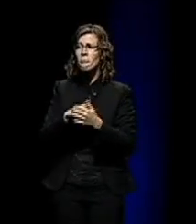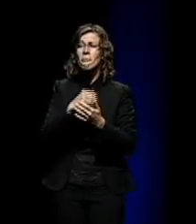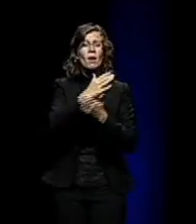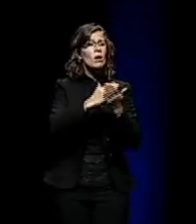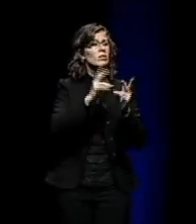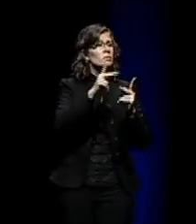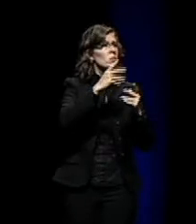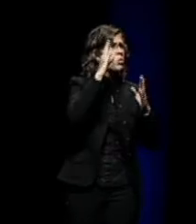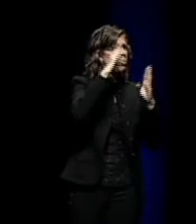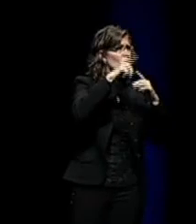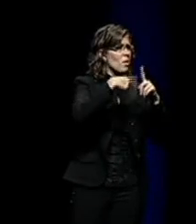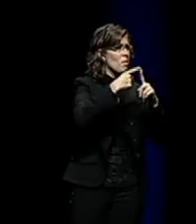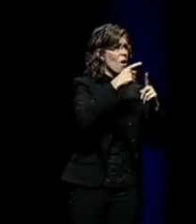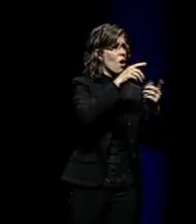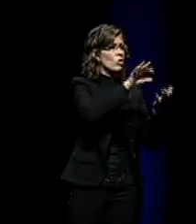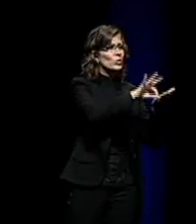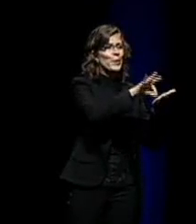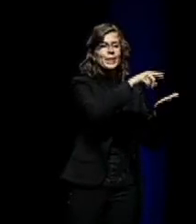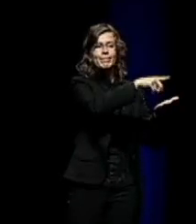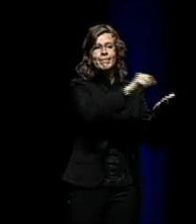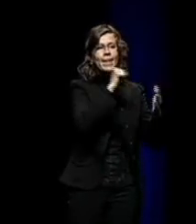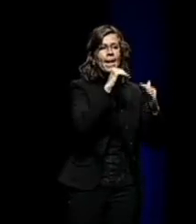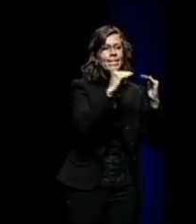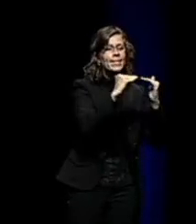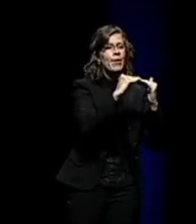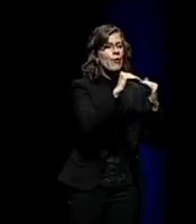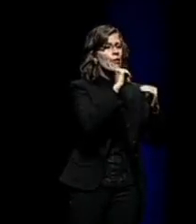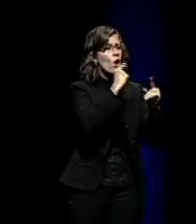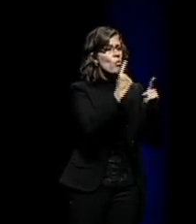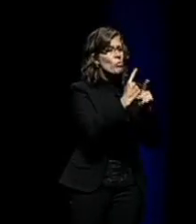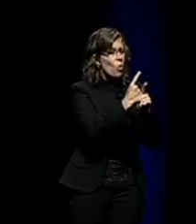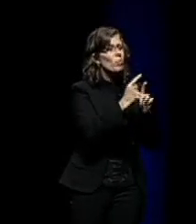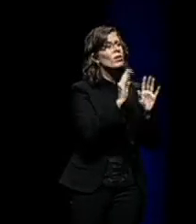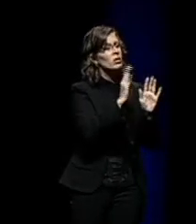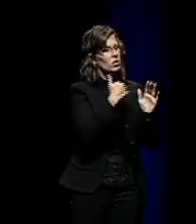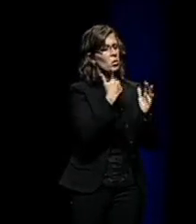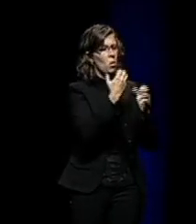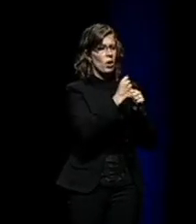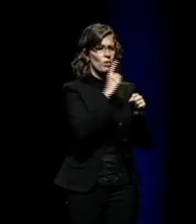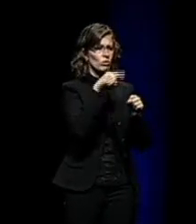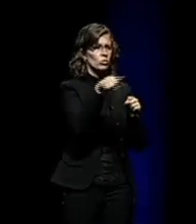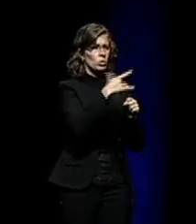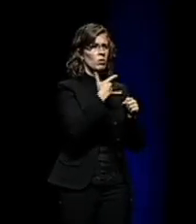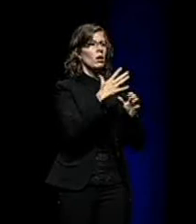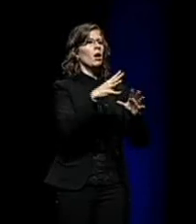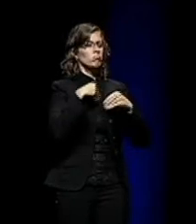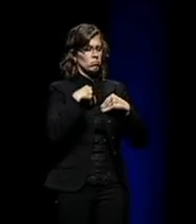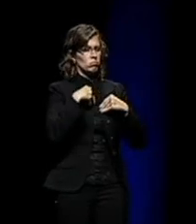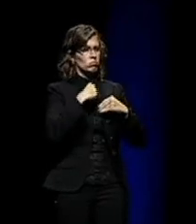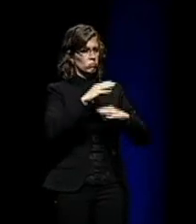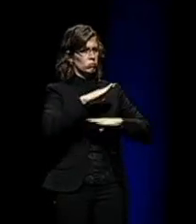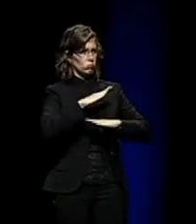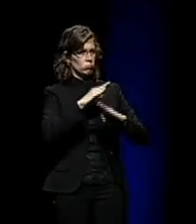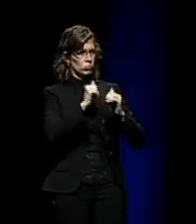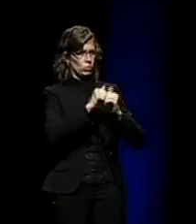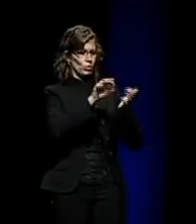testing and scoring. We have other objectives. Make it the scoring time and cost